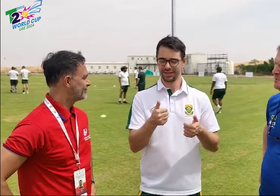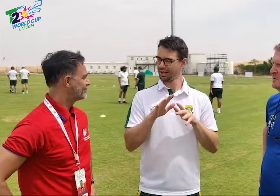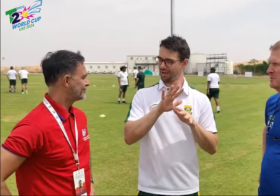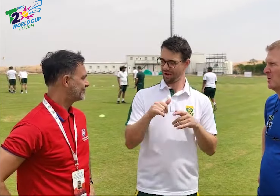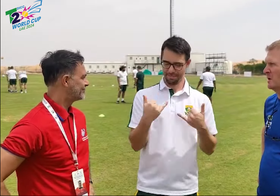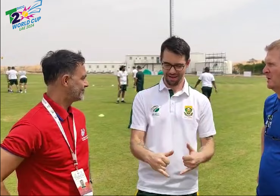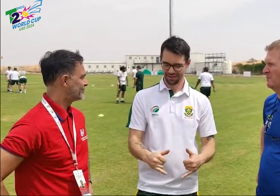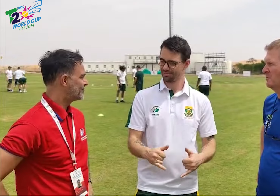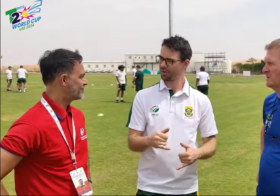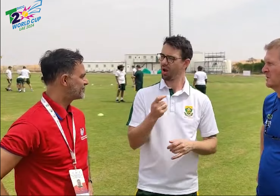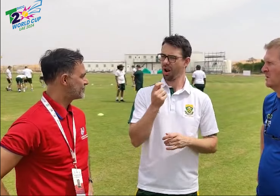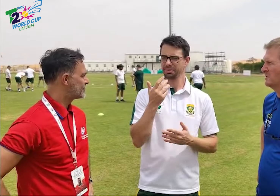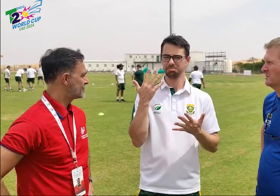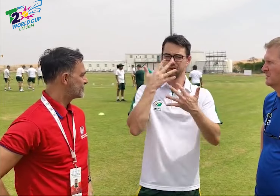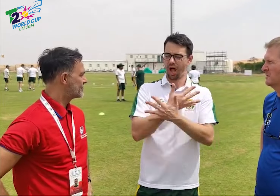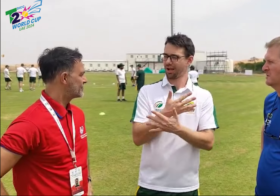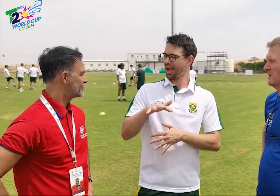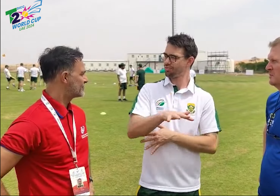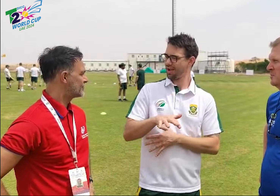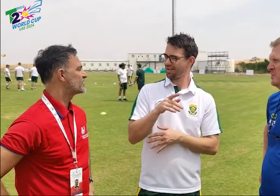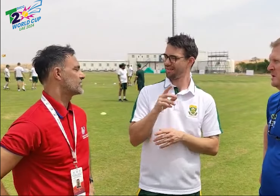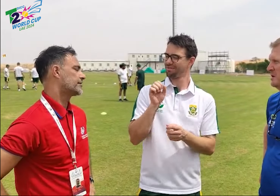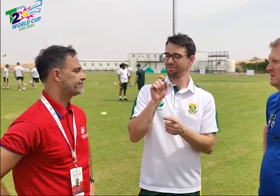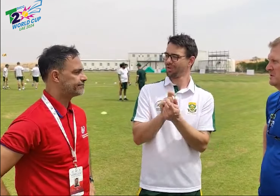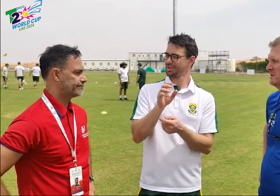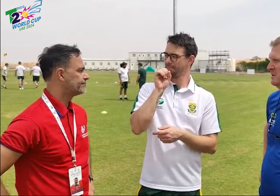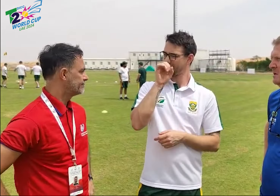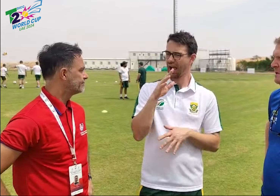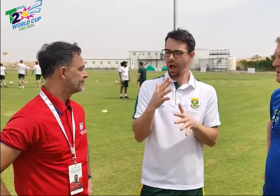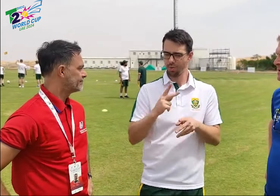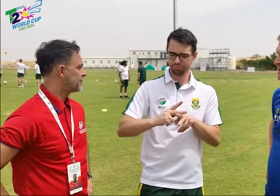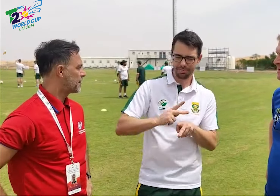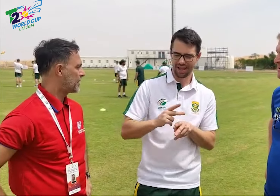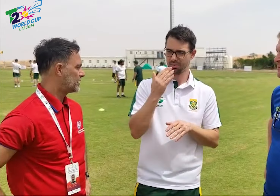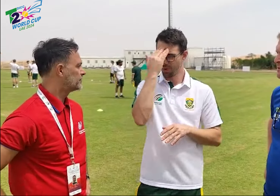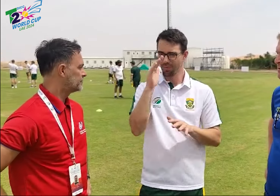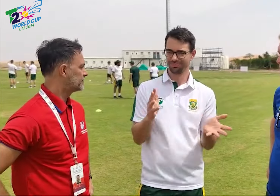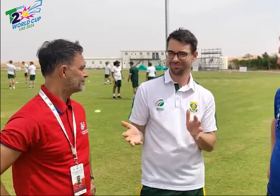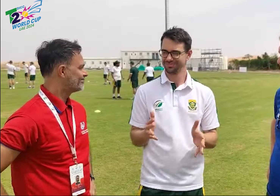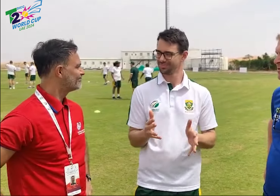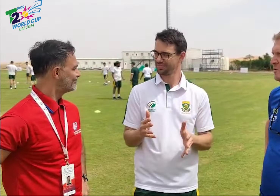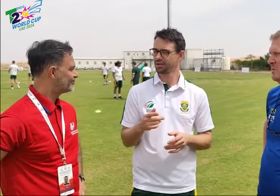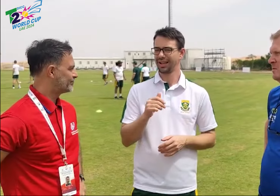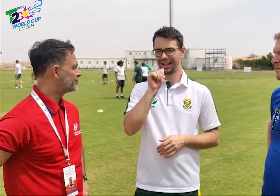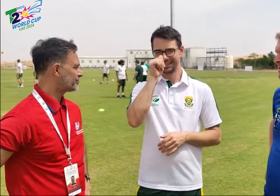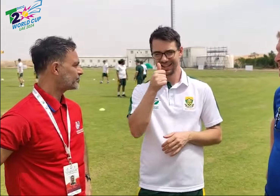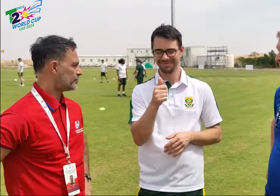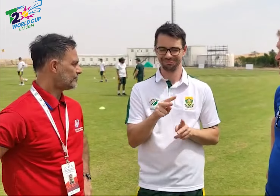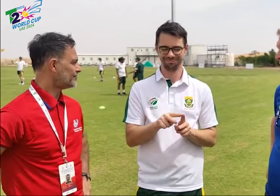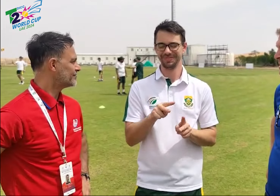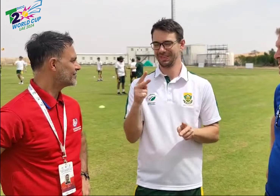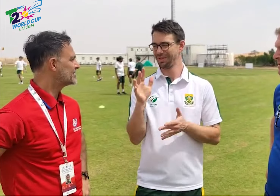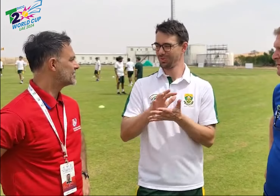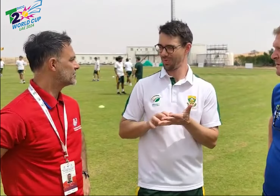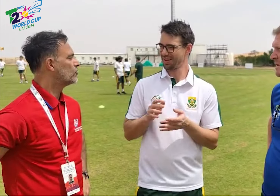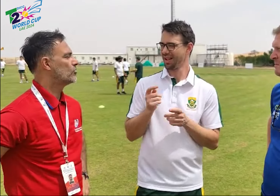They've lost a little bit of dark area for me as a coach. Prepare the guys. India is a different story, I think. We've been very